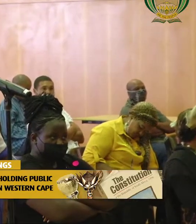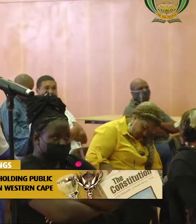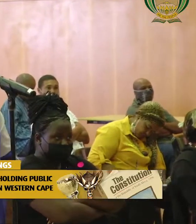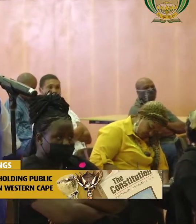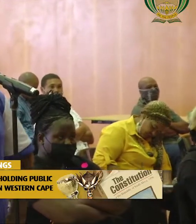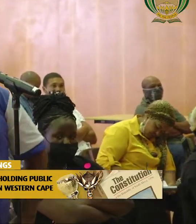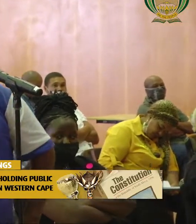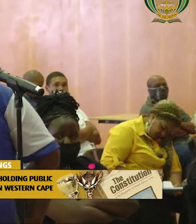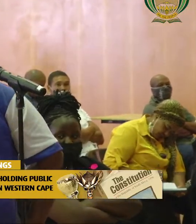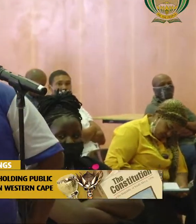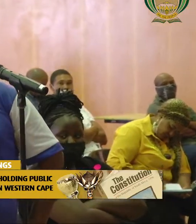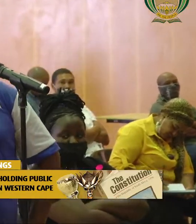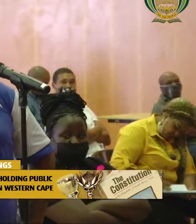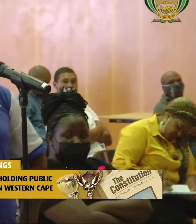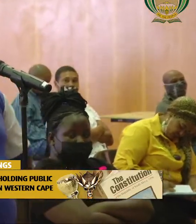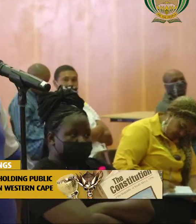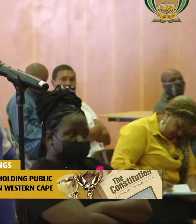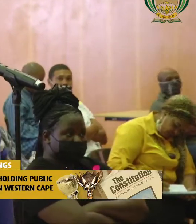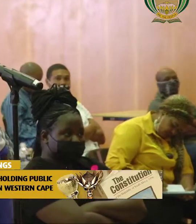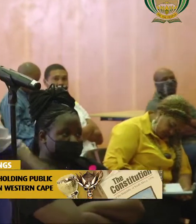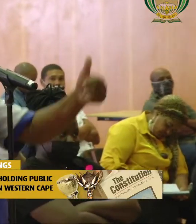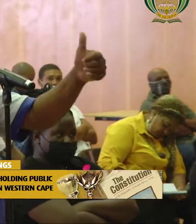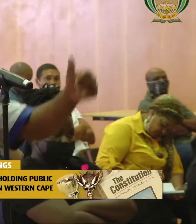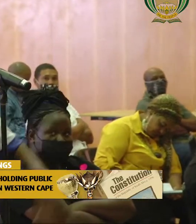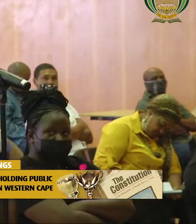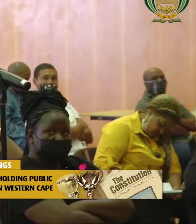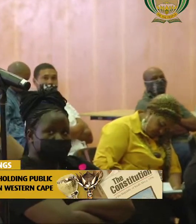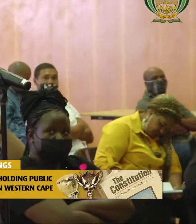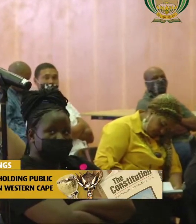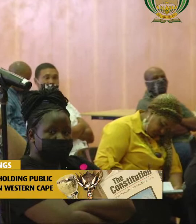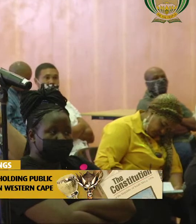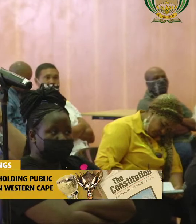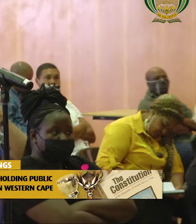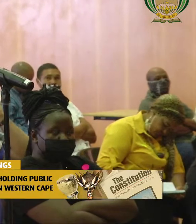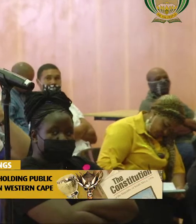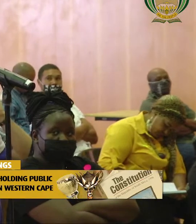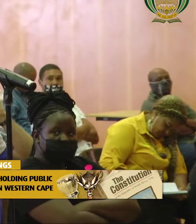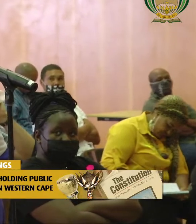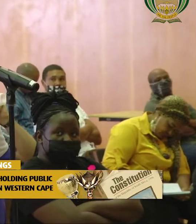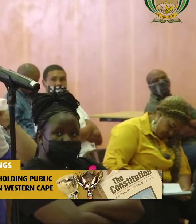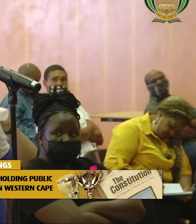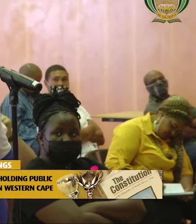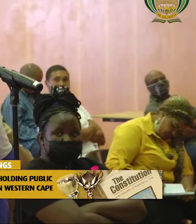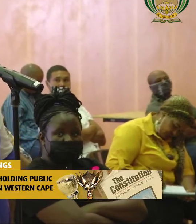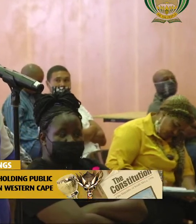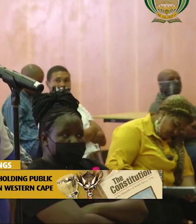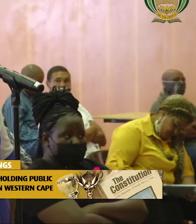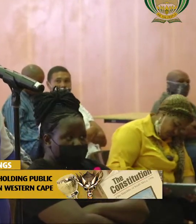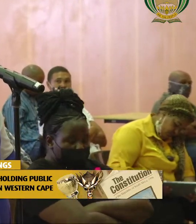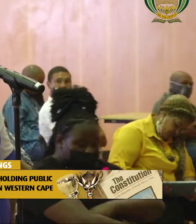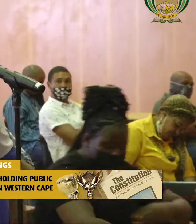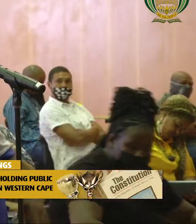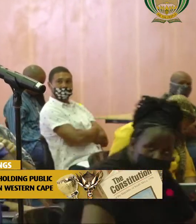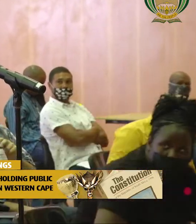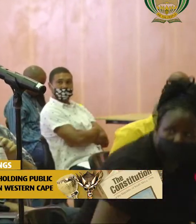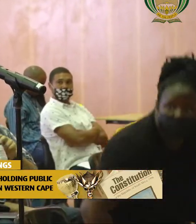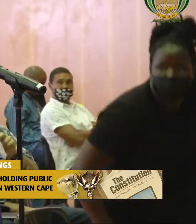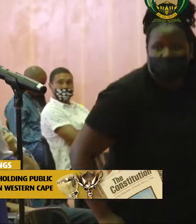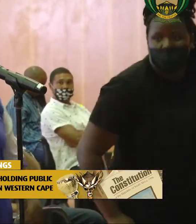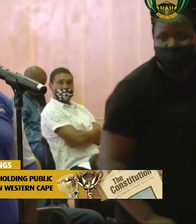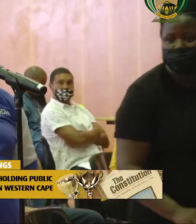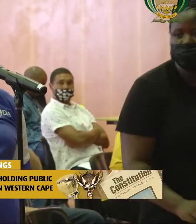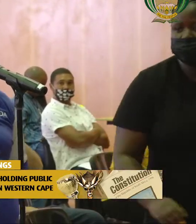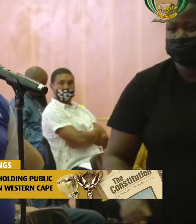drop off there in front of you, yeah, that chair. Yes. Ningathetha uyakwazisa igama lakho.